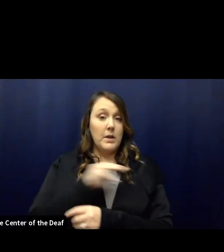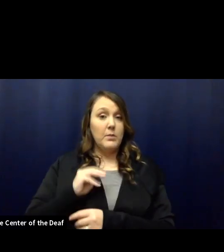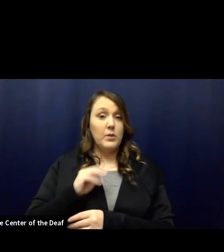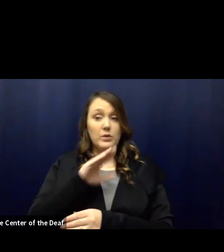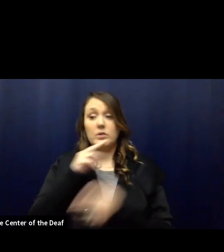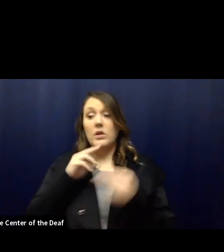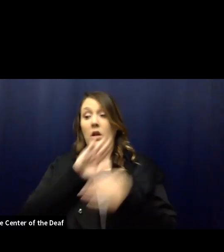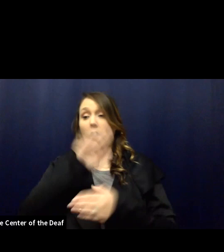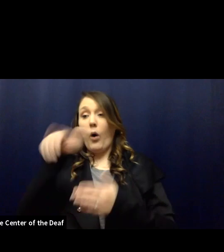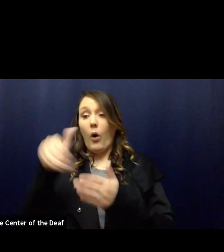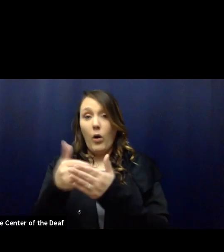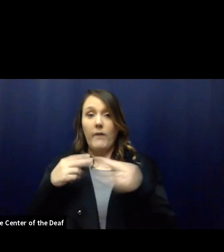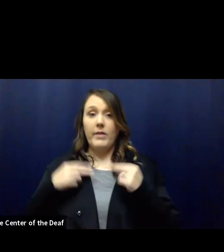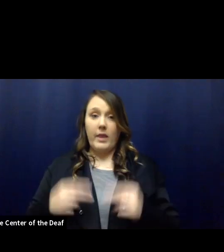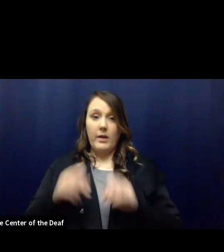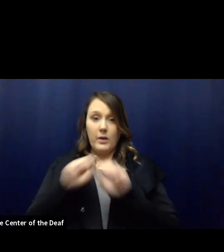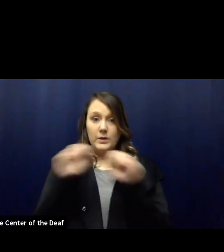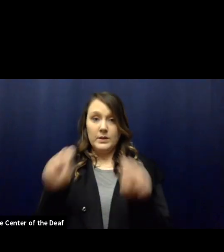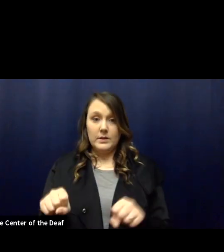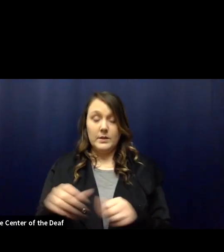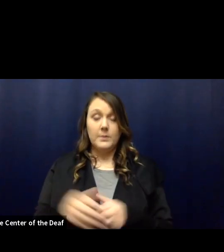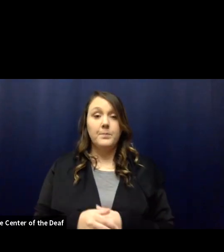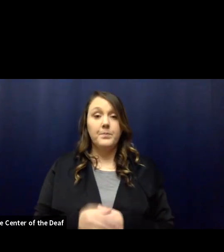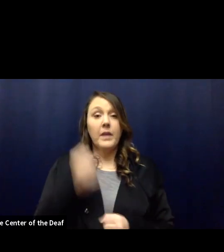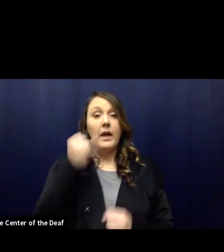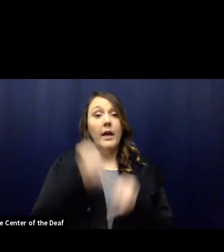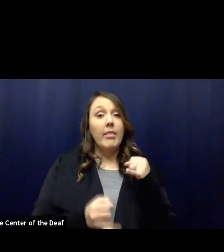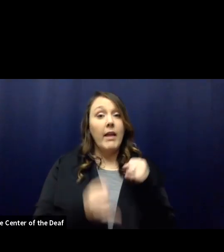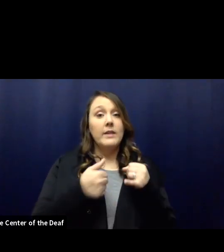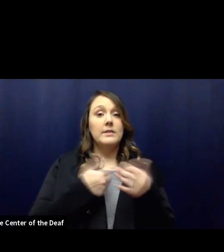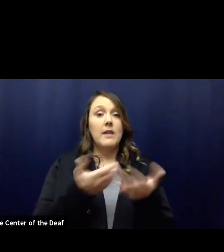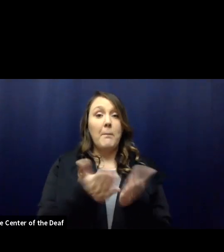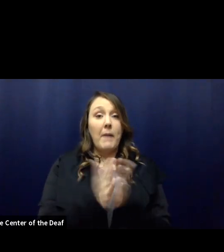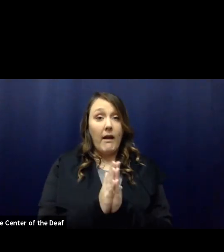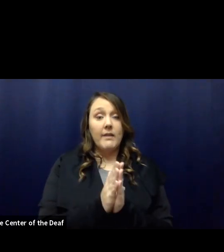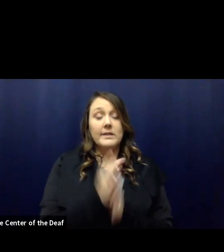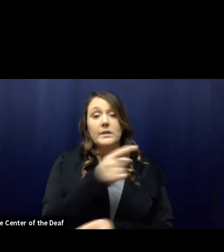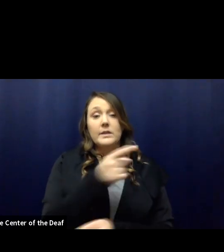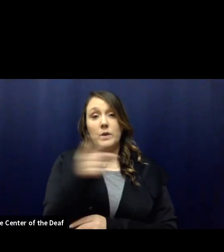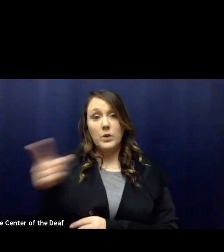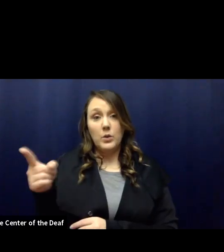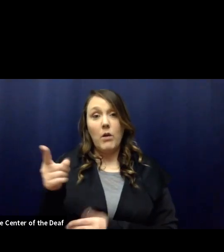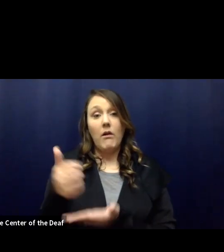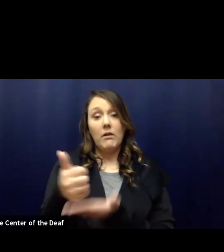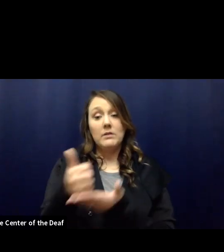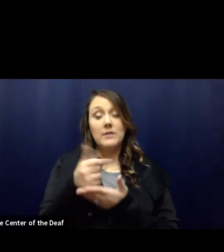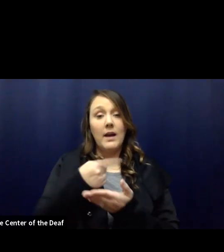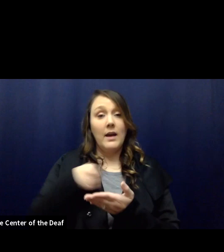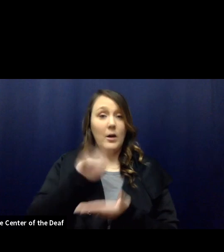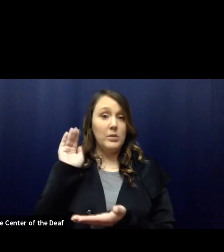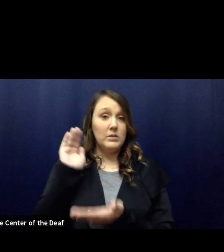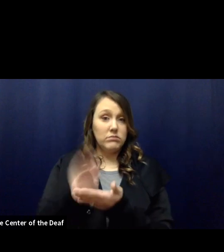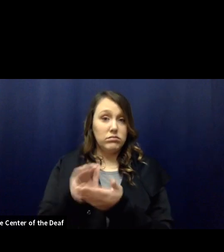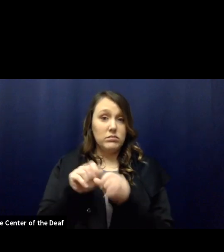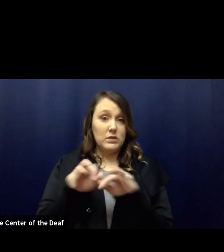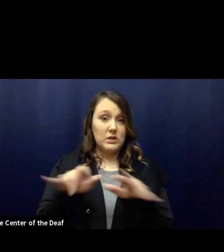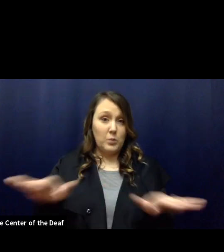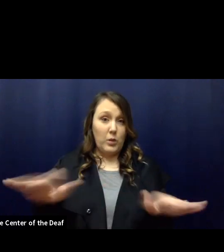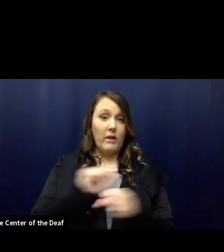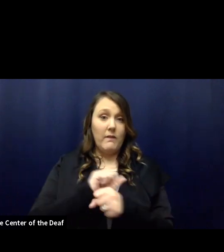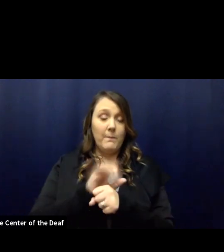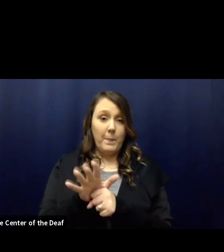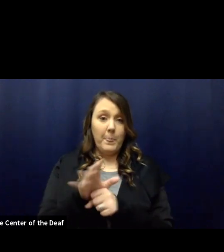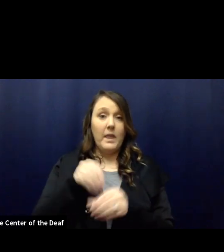want to ask, this is an ask from me to you, to help us mitigate the spread of disease of COVID-19